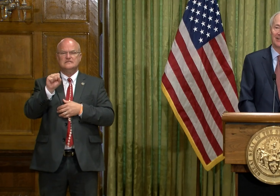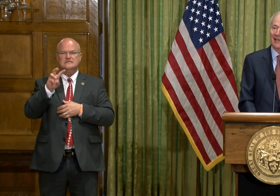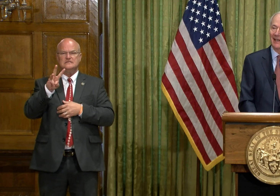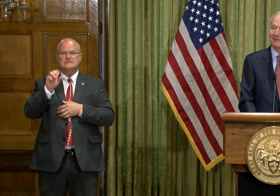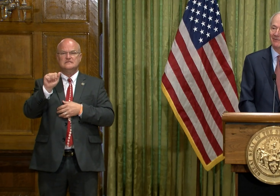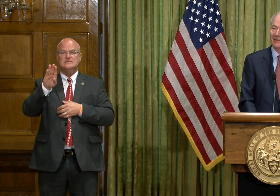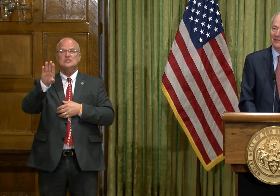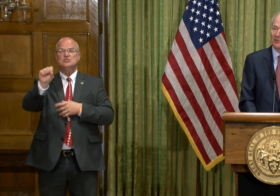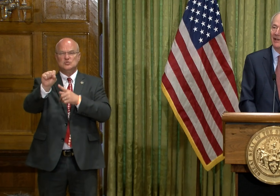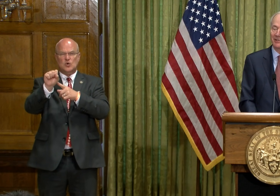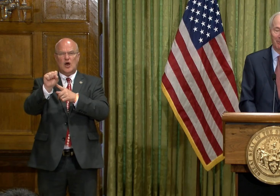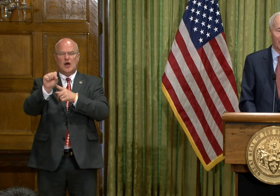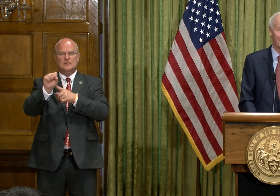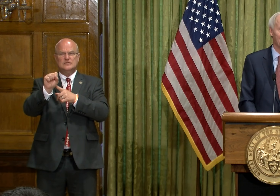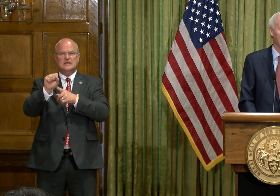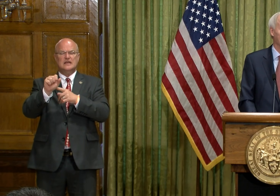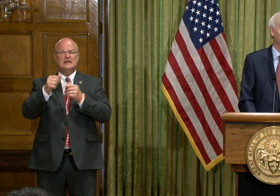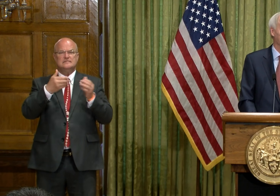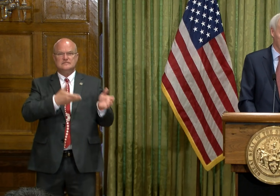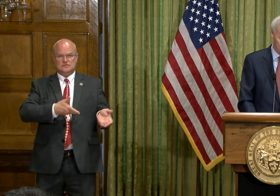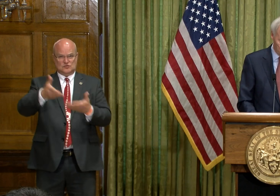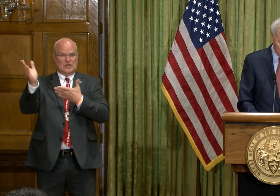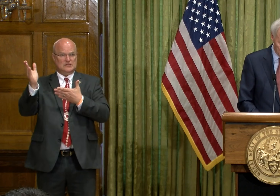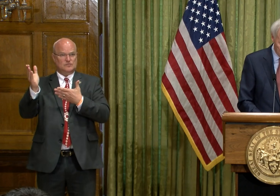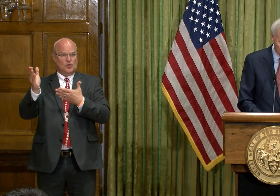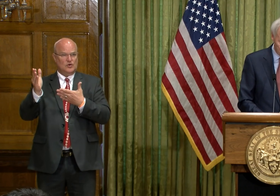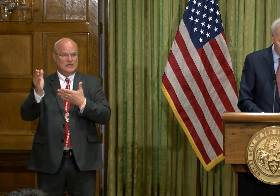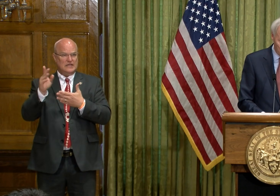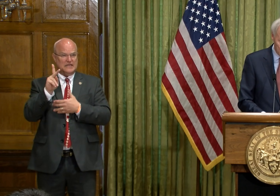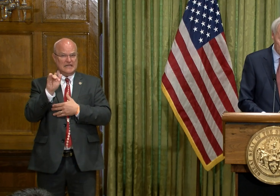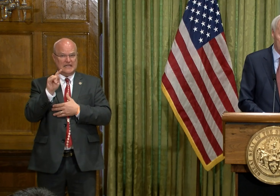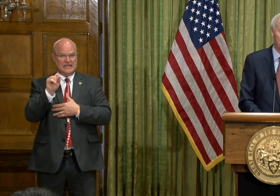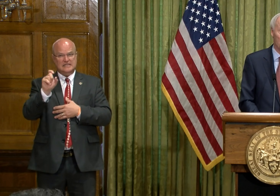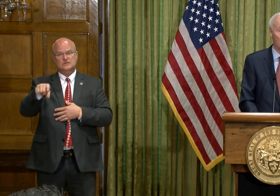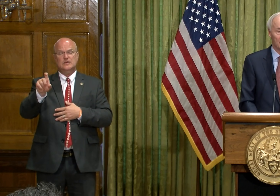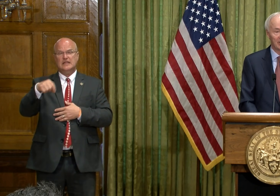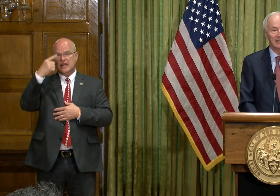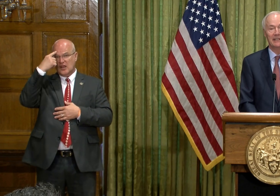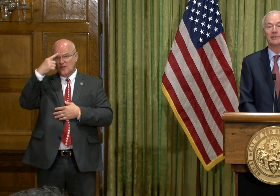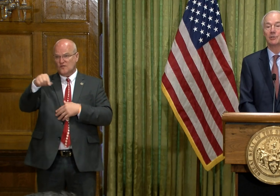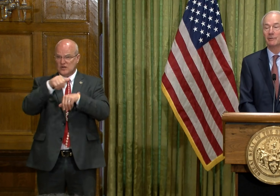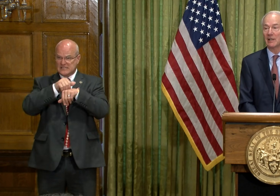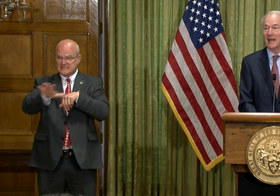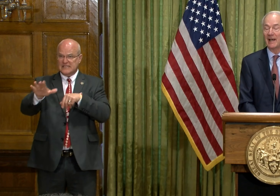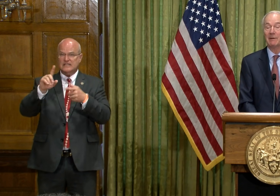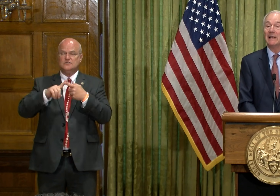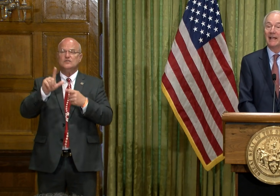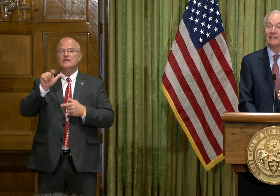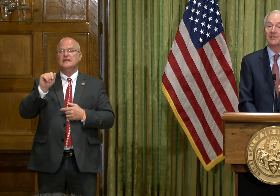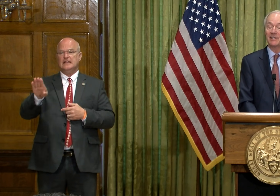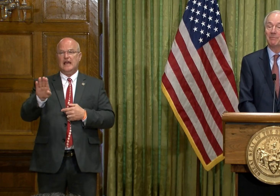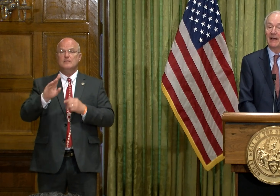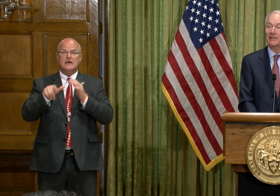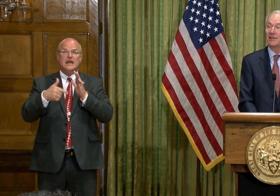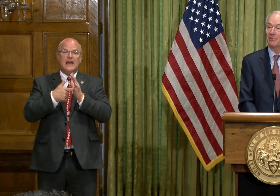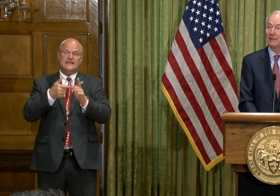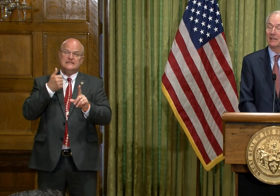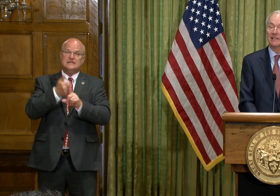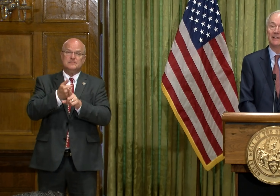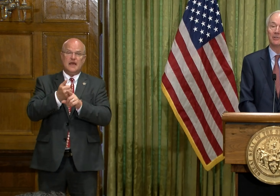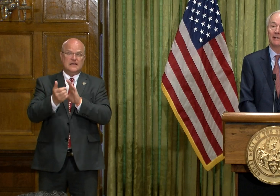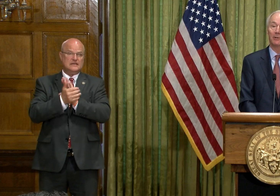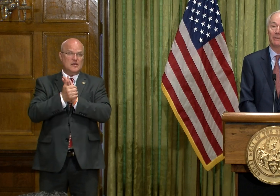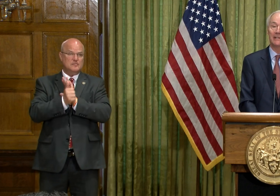swabs, to have the transported kits that we need for sending it to the lab. And this impacts